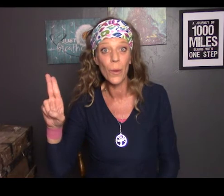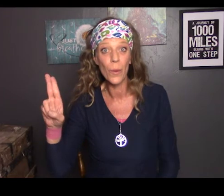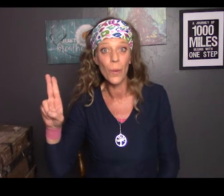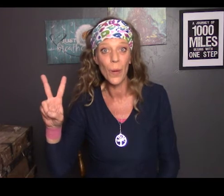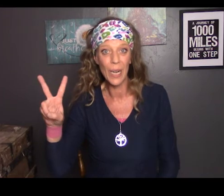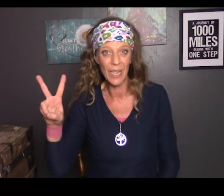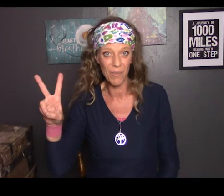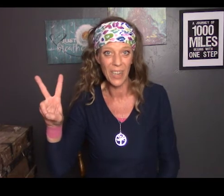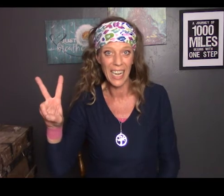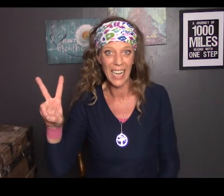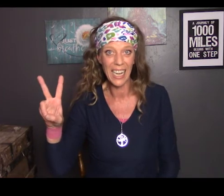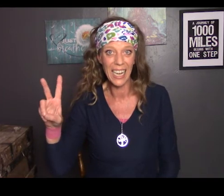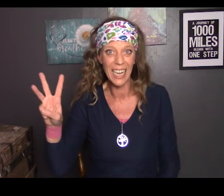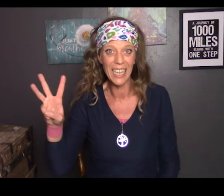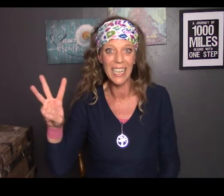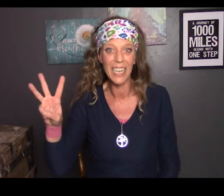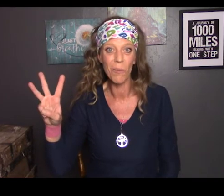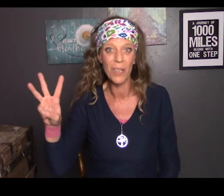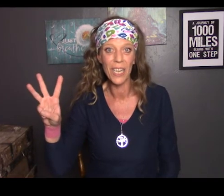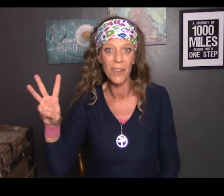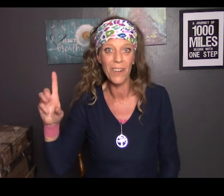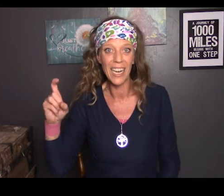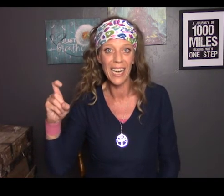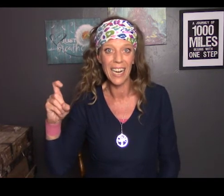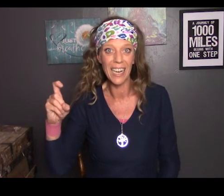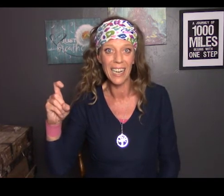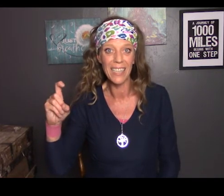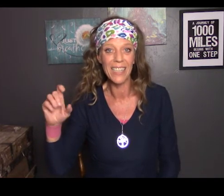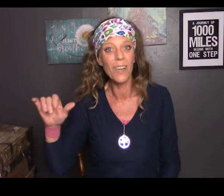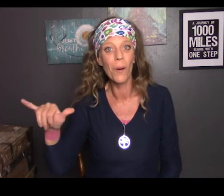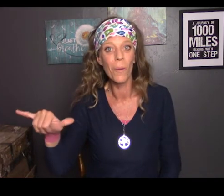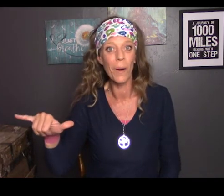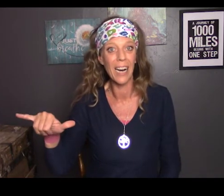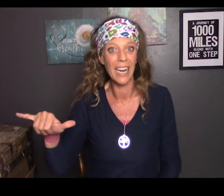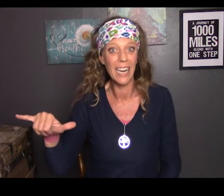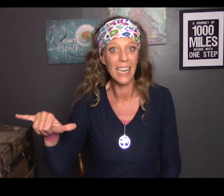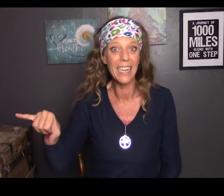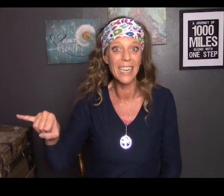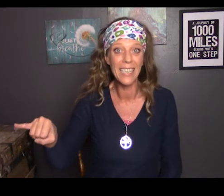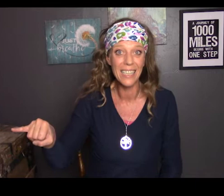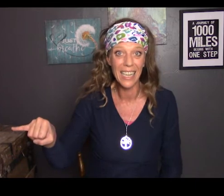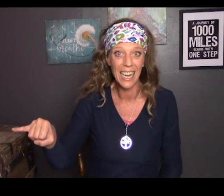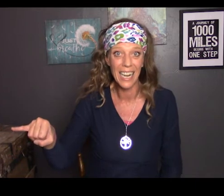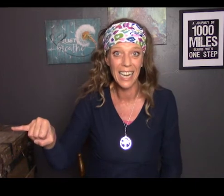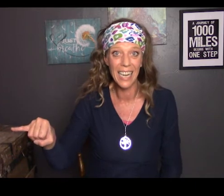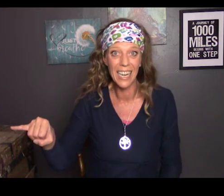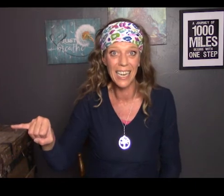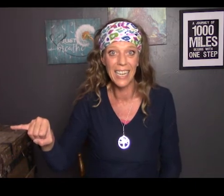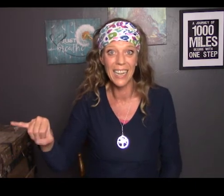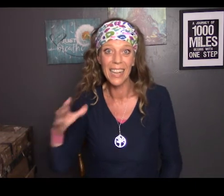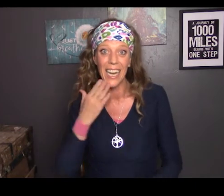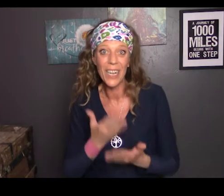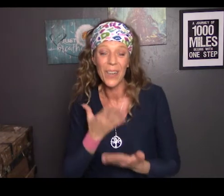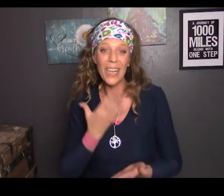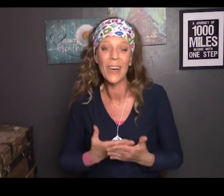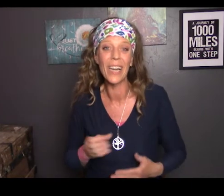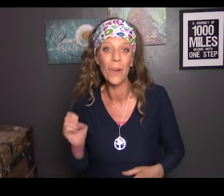U, V, W, X, Y, Z. Good, good.